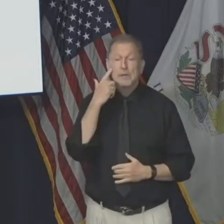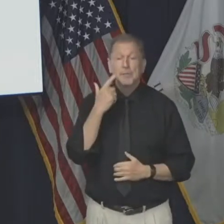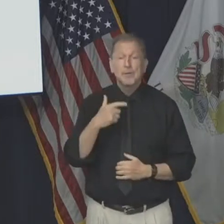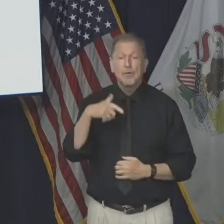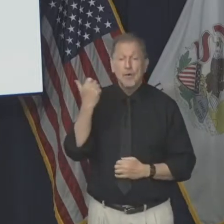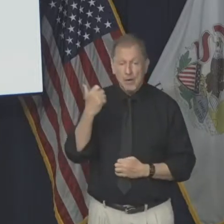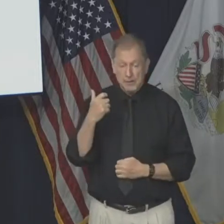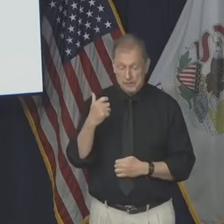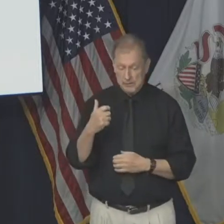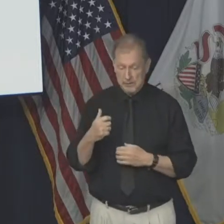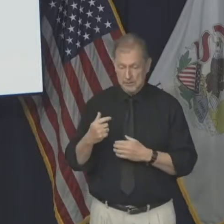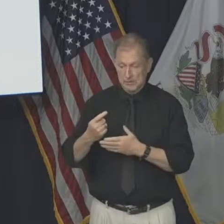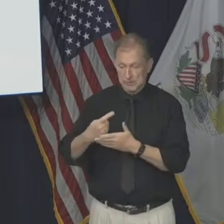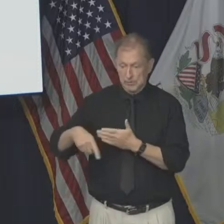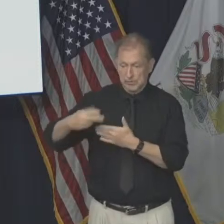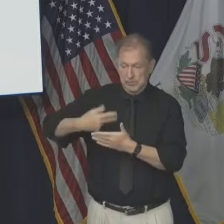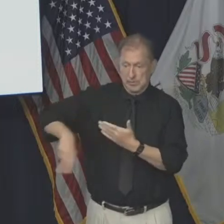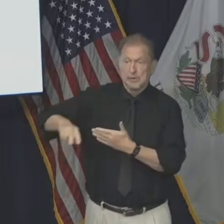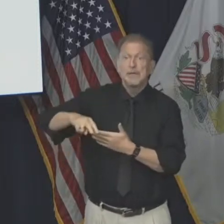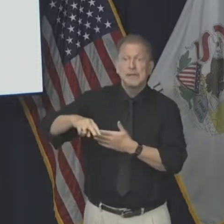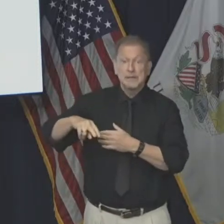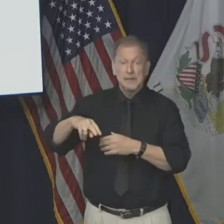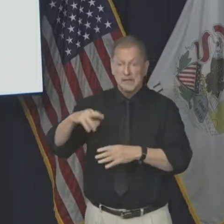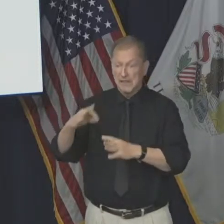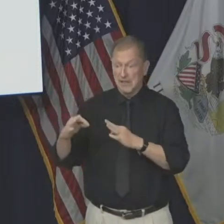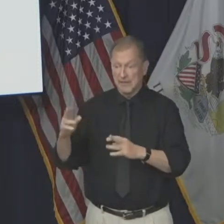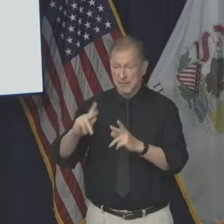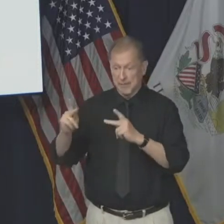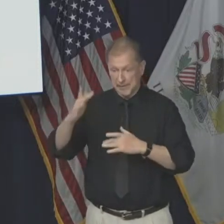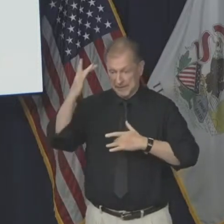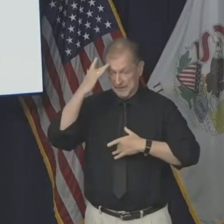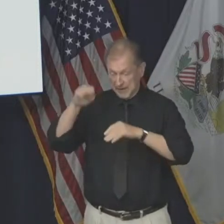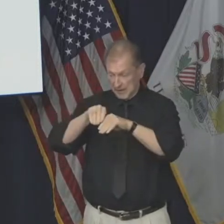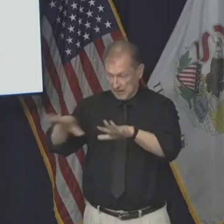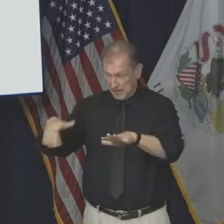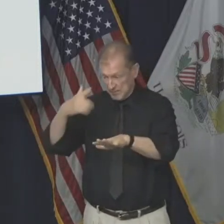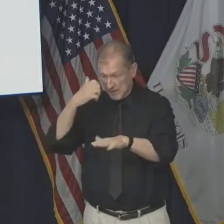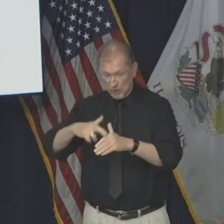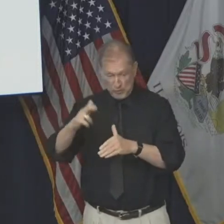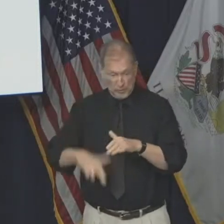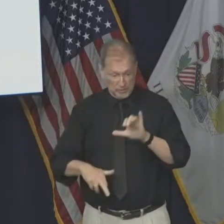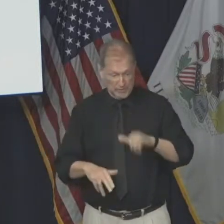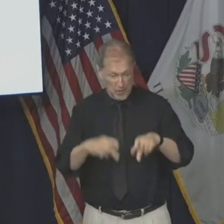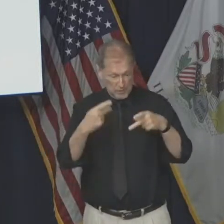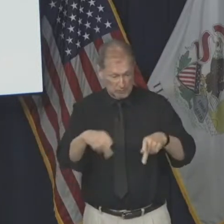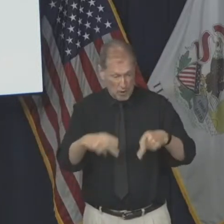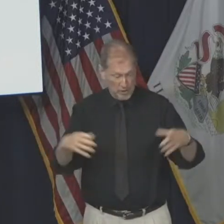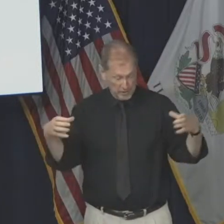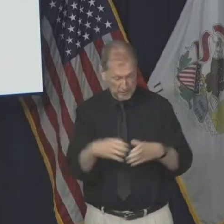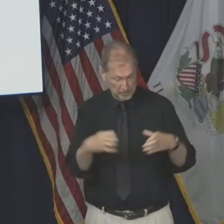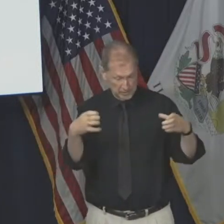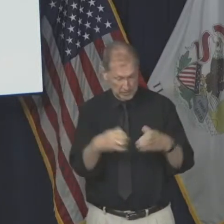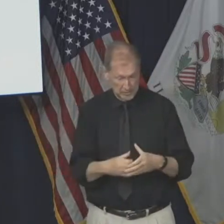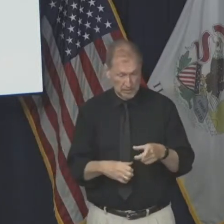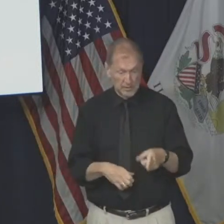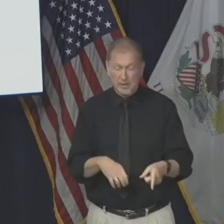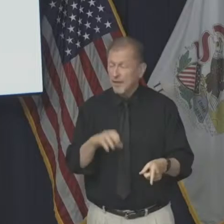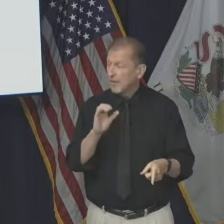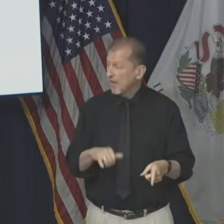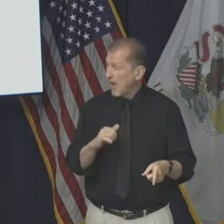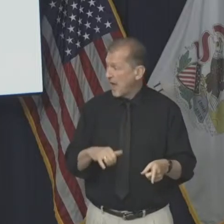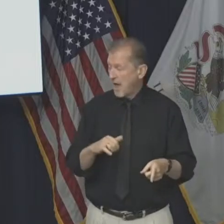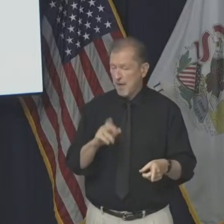weeks from now, when people will end up going to the hospital as a result of these gatherings that are being